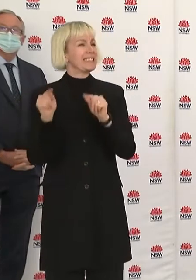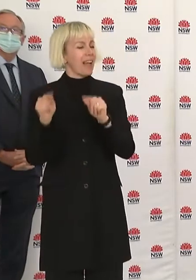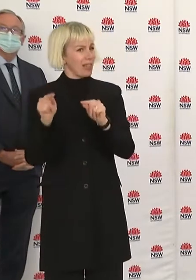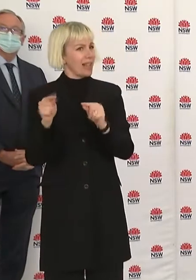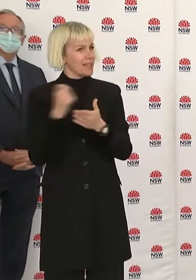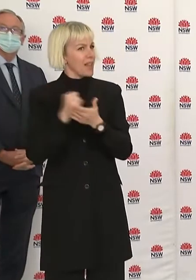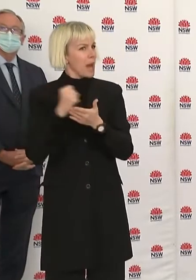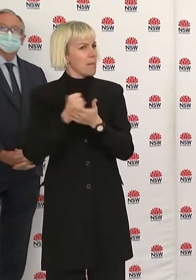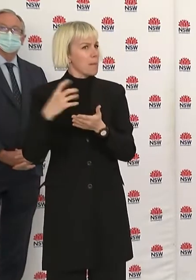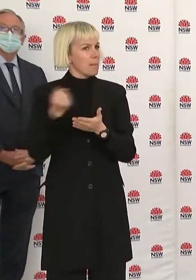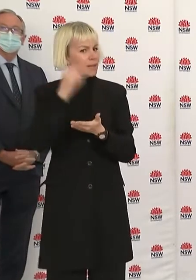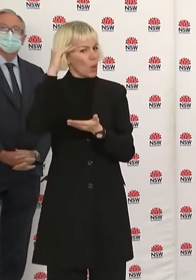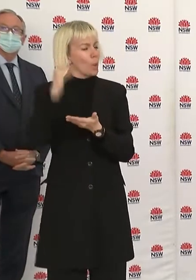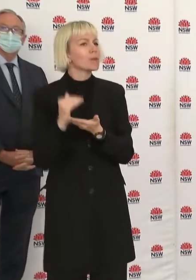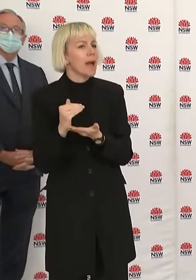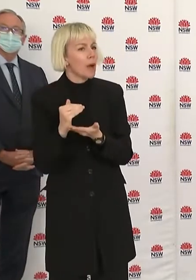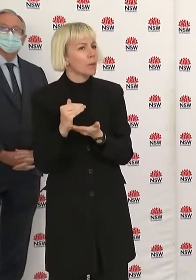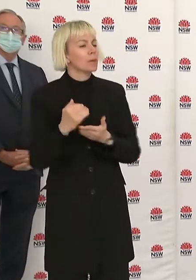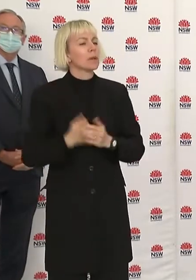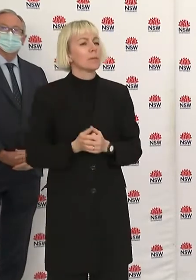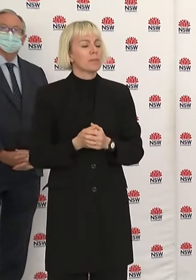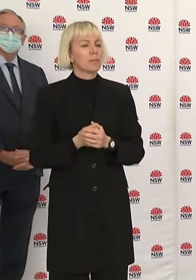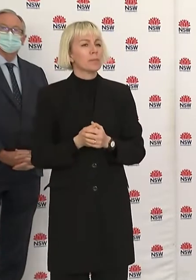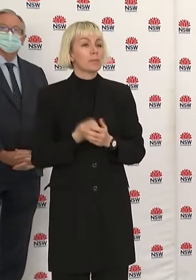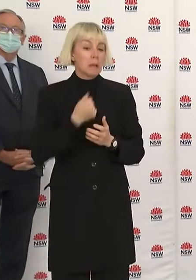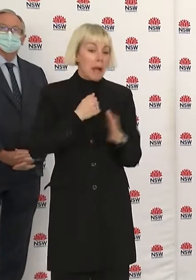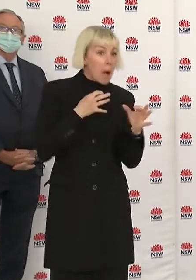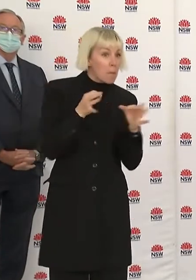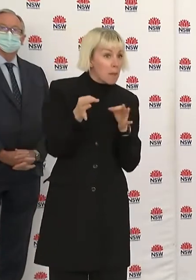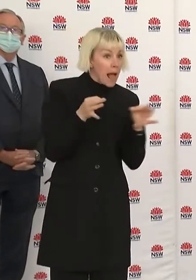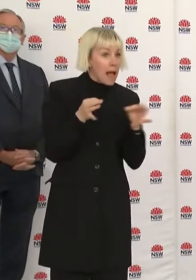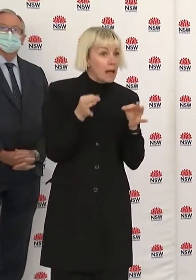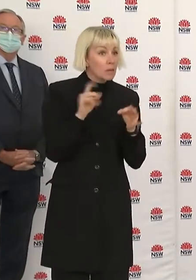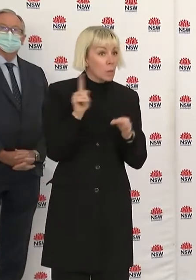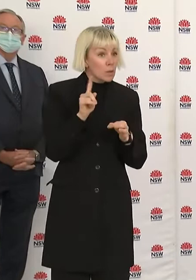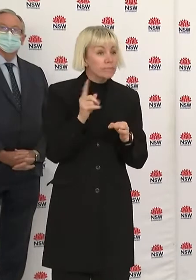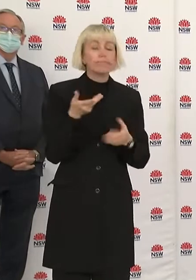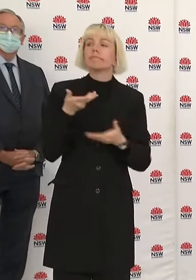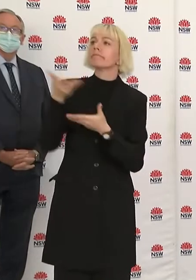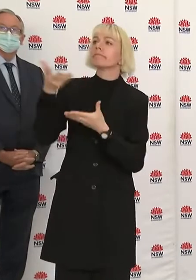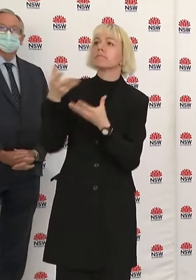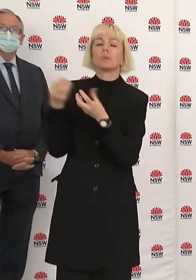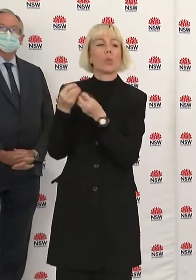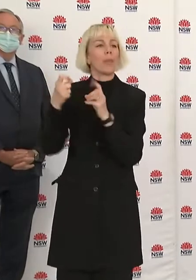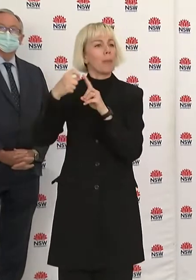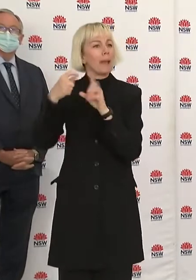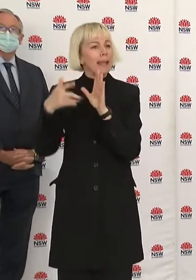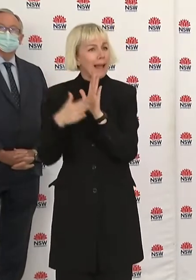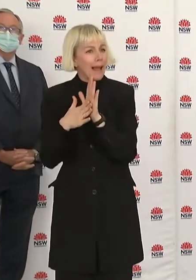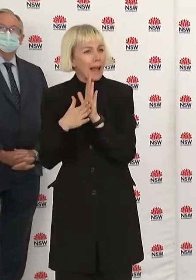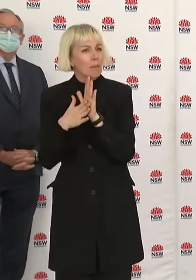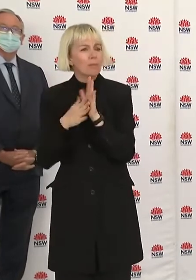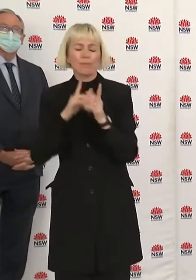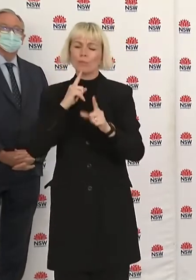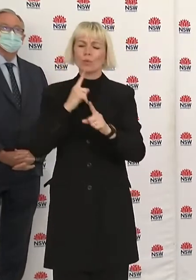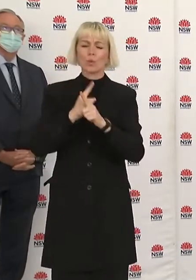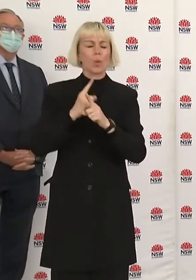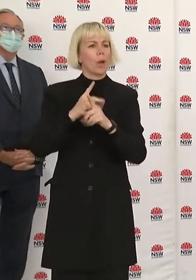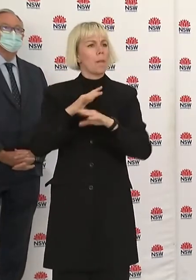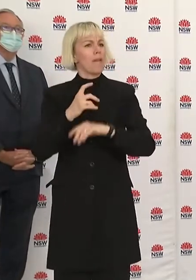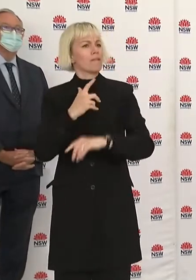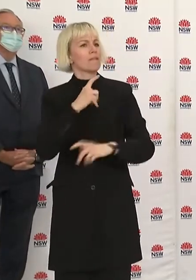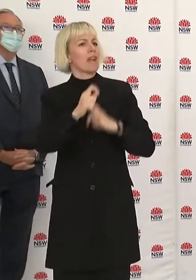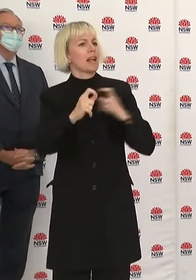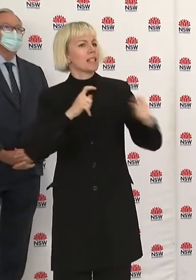of that strategy involves talking to the federal government about our vaccination strategy across the nation. Because when